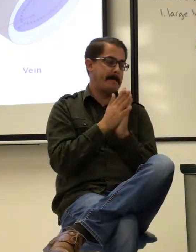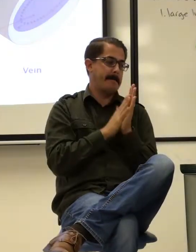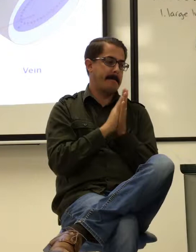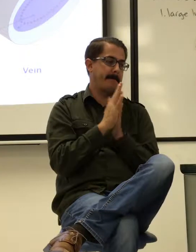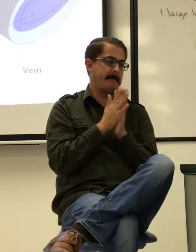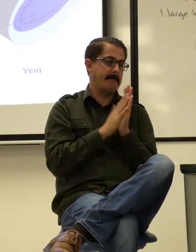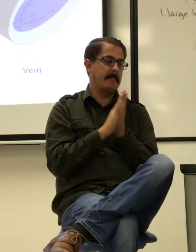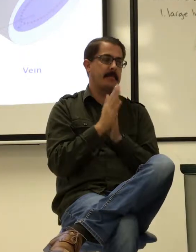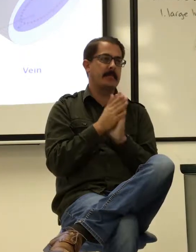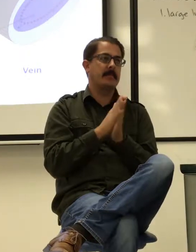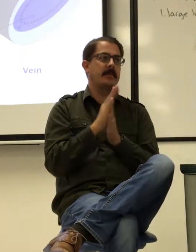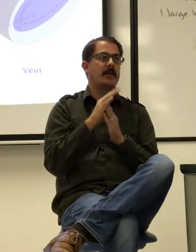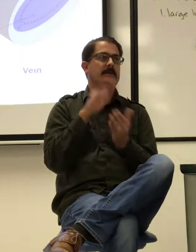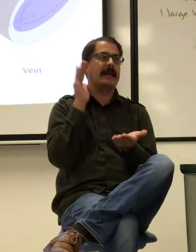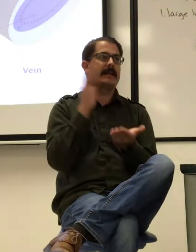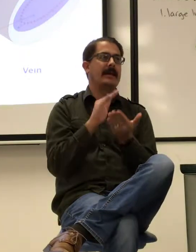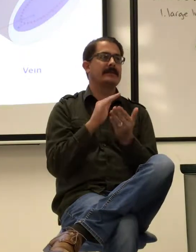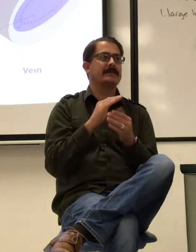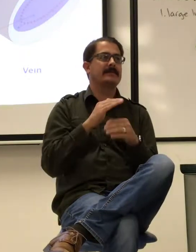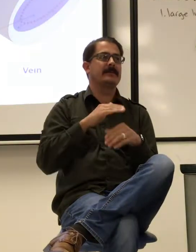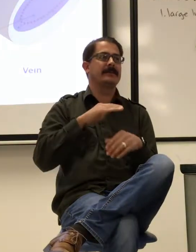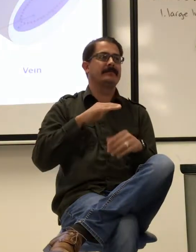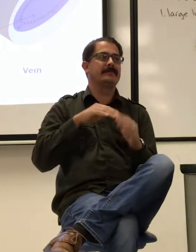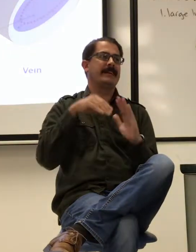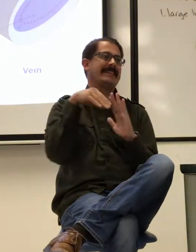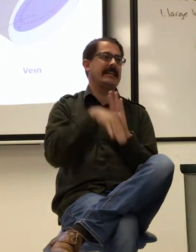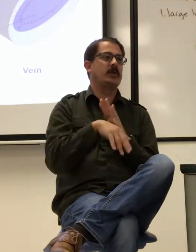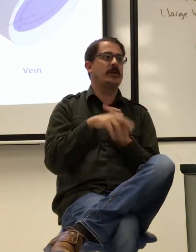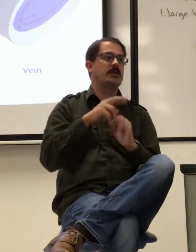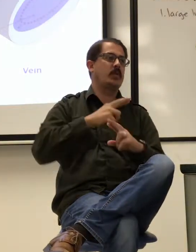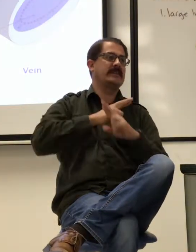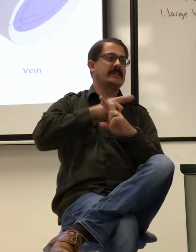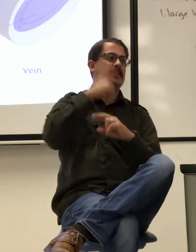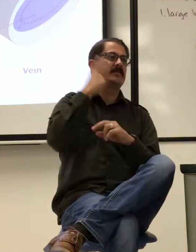decreased R, right? Decreased resistance to blood flow.